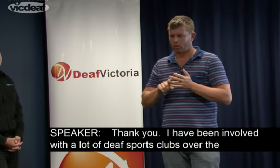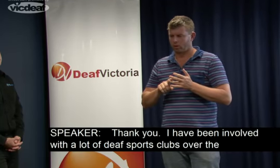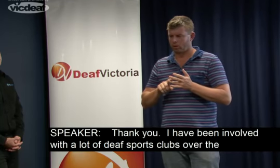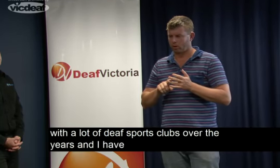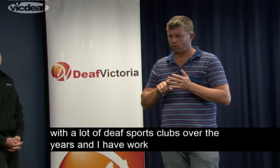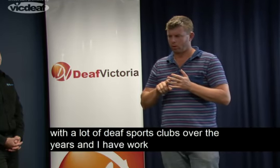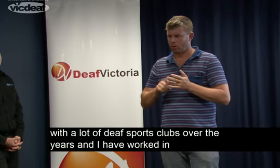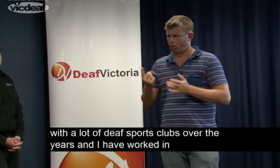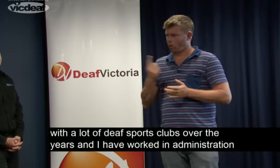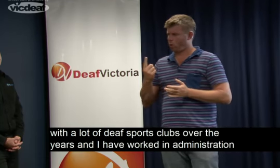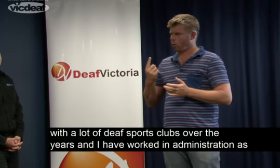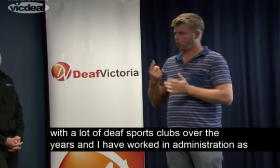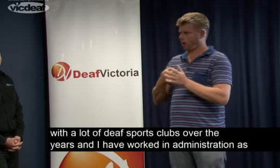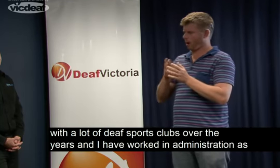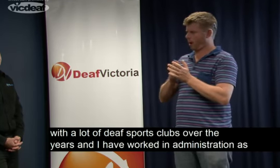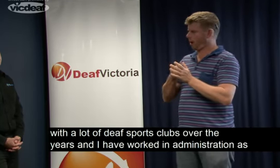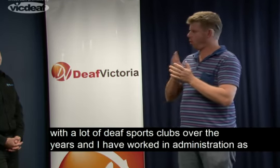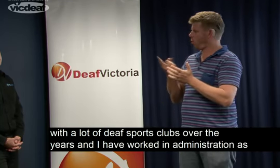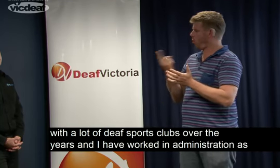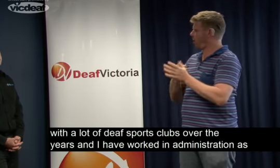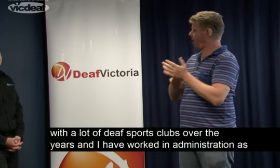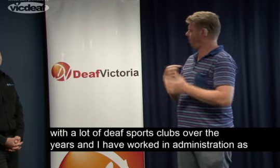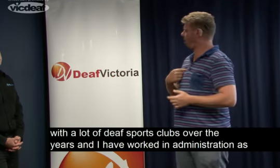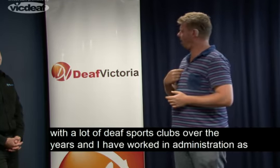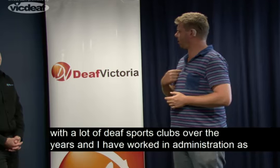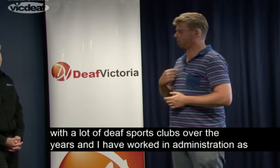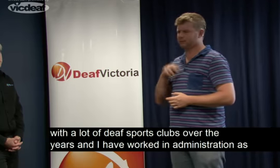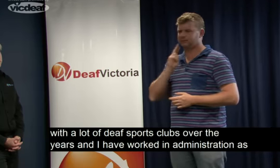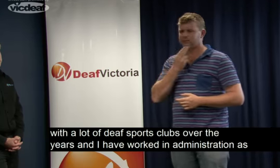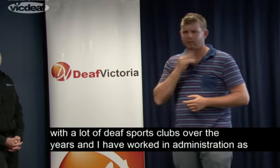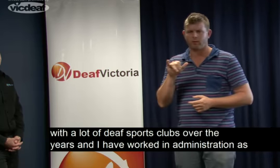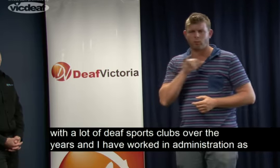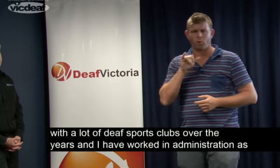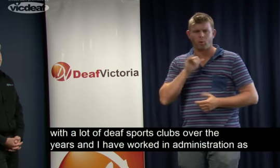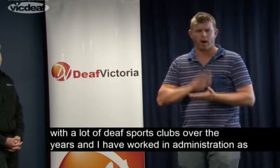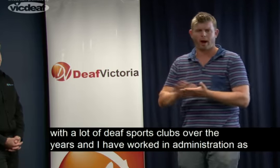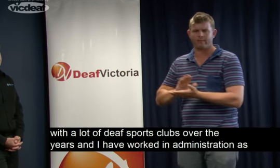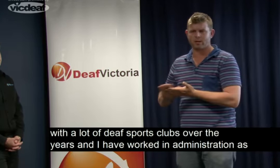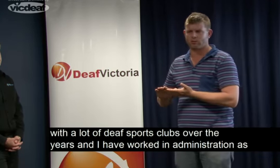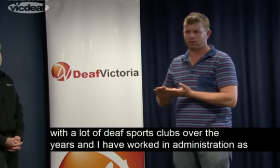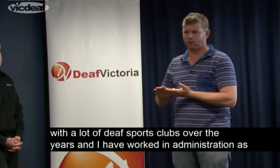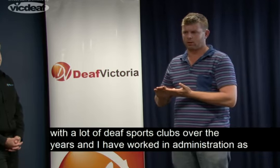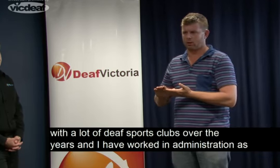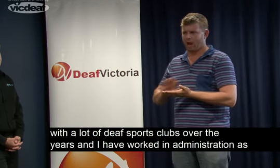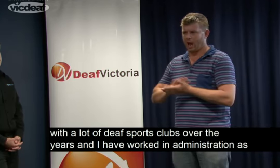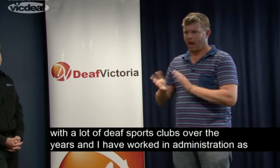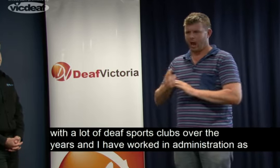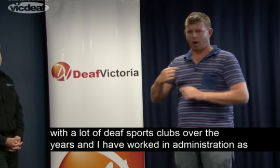Who am I? I deaf or hard of